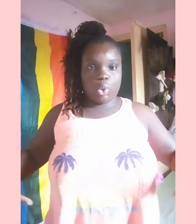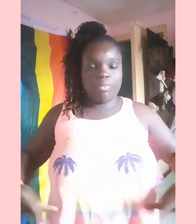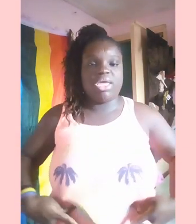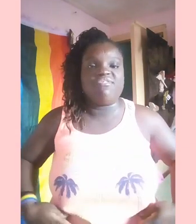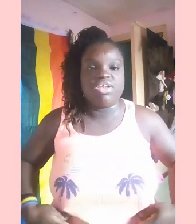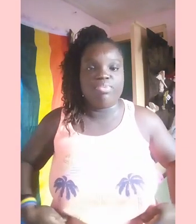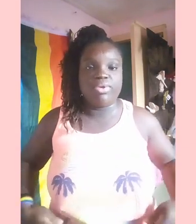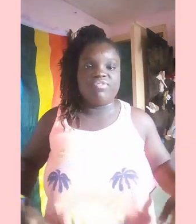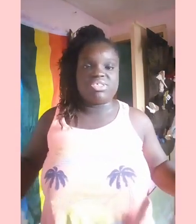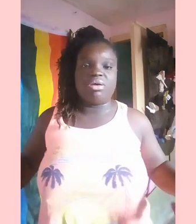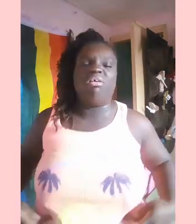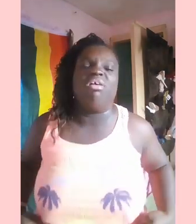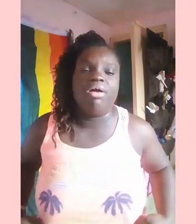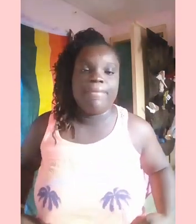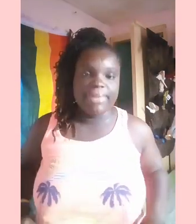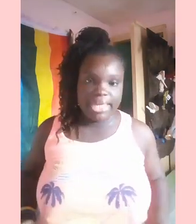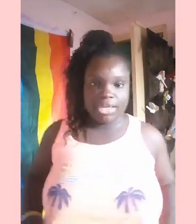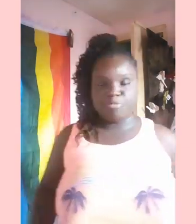But you have to dip with it if it's pain.